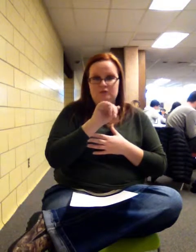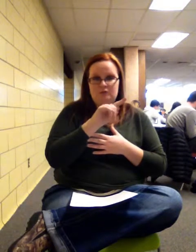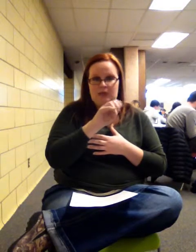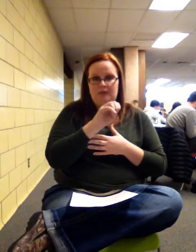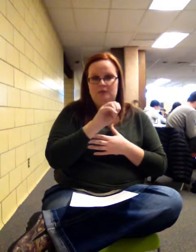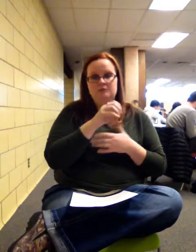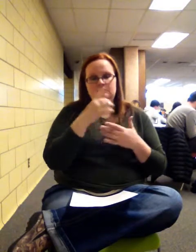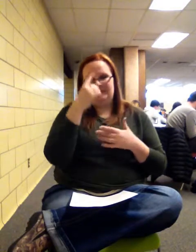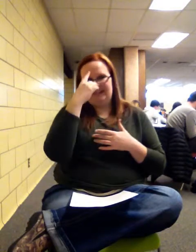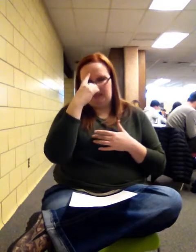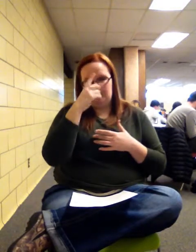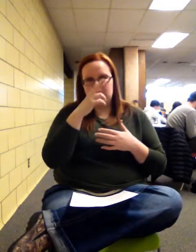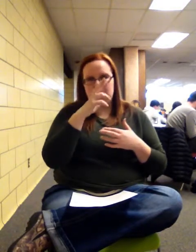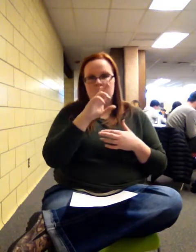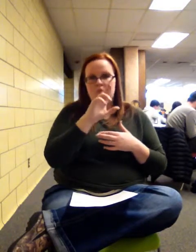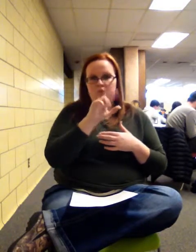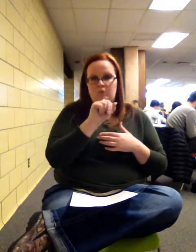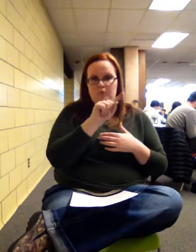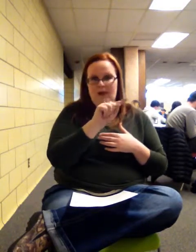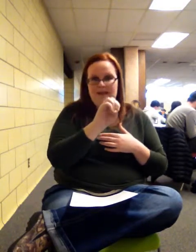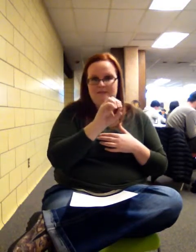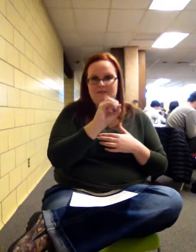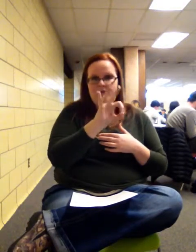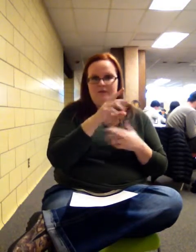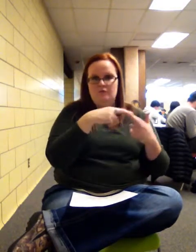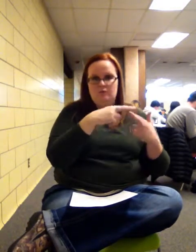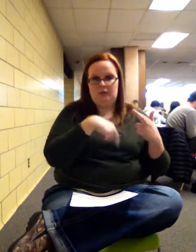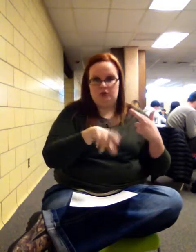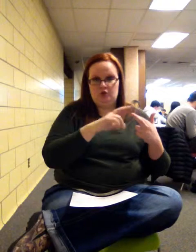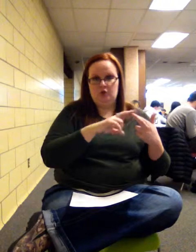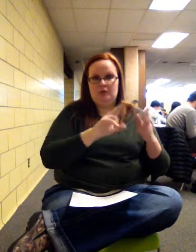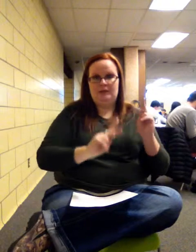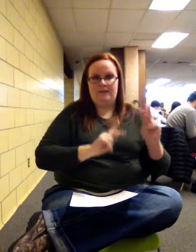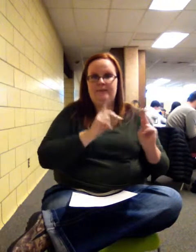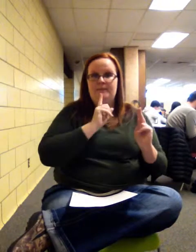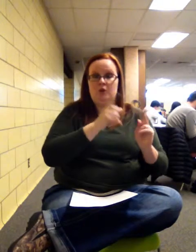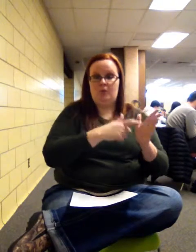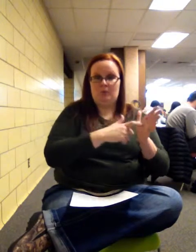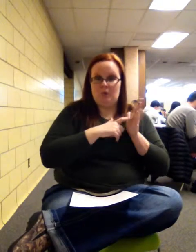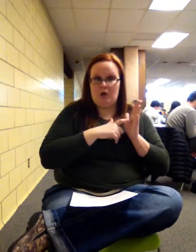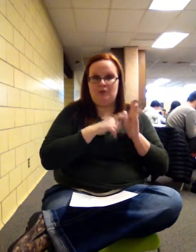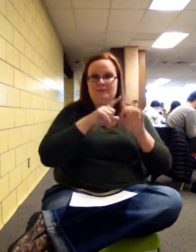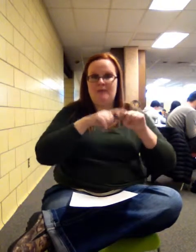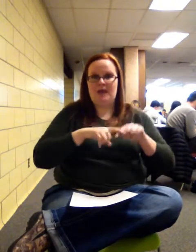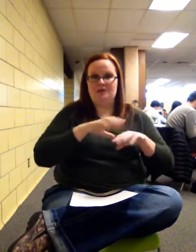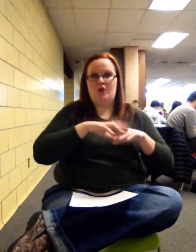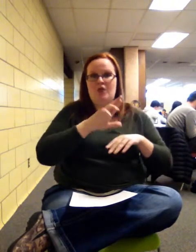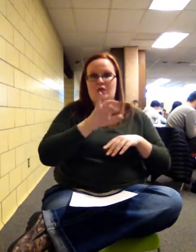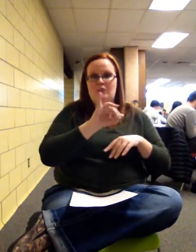that people are going to be requiring is based on the risks that they're taking. Remember I told you the term risk